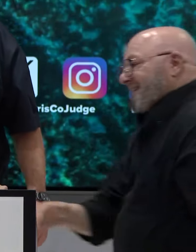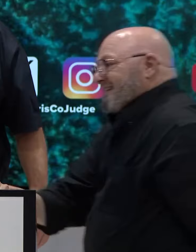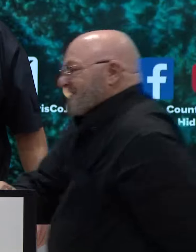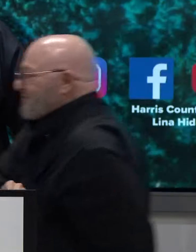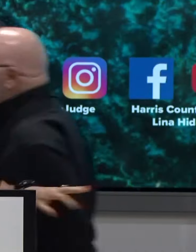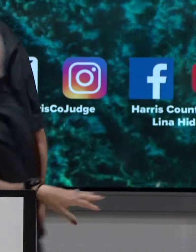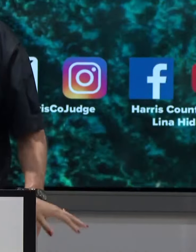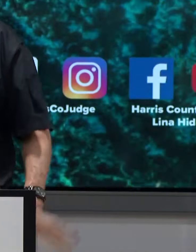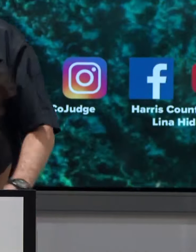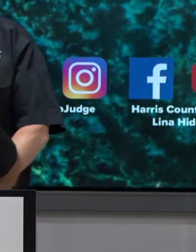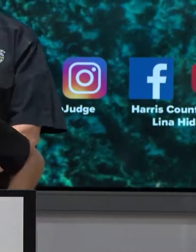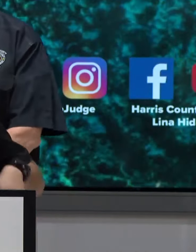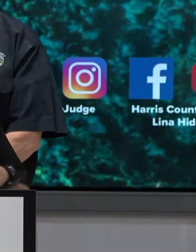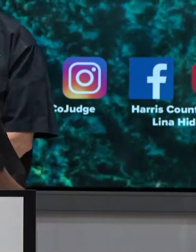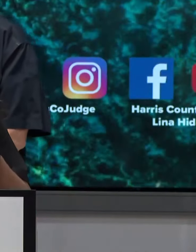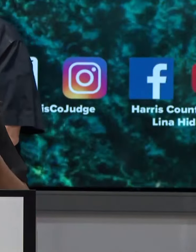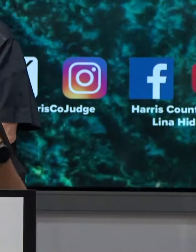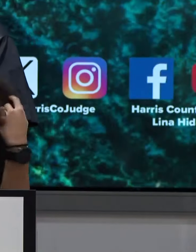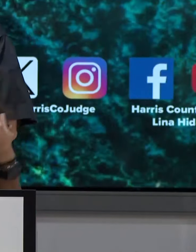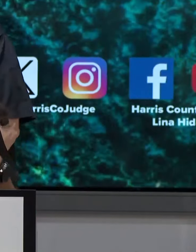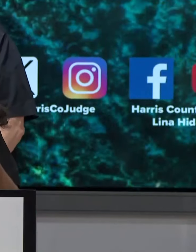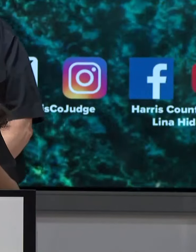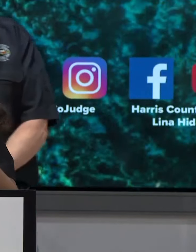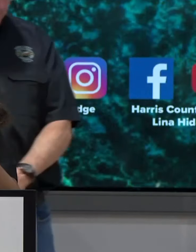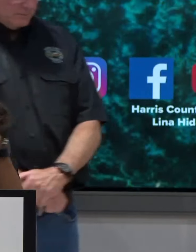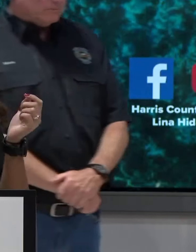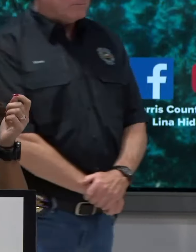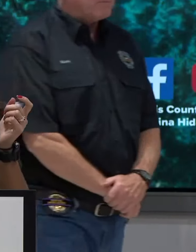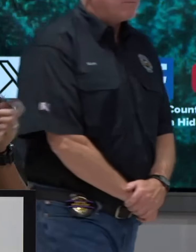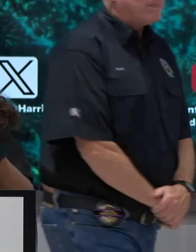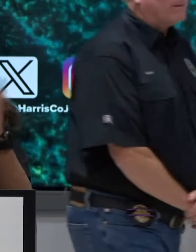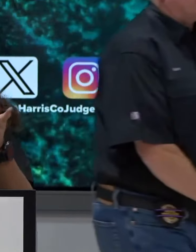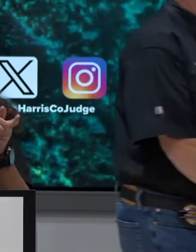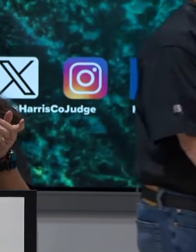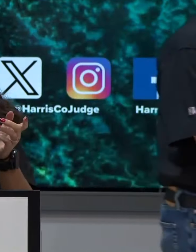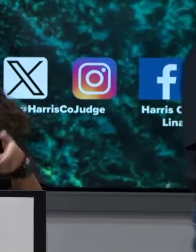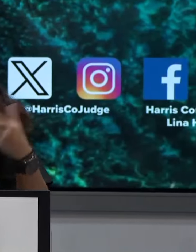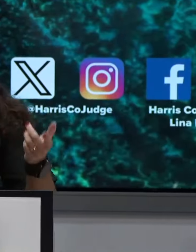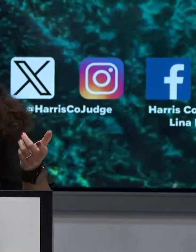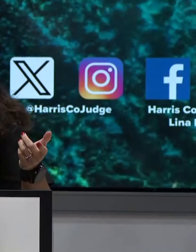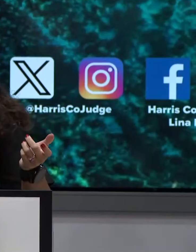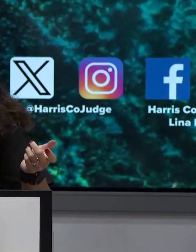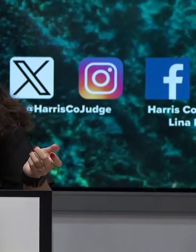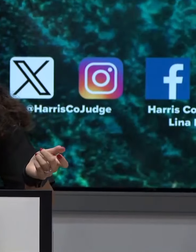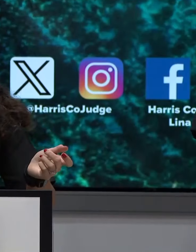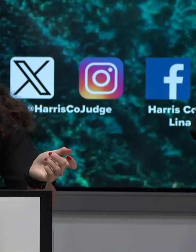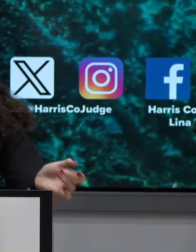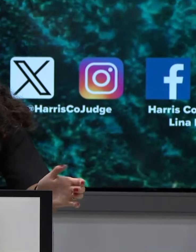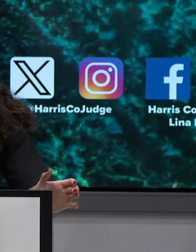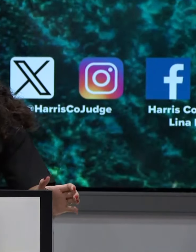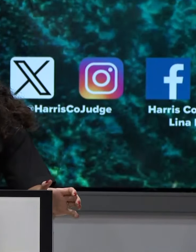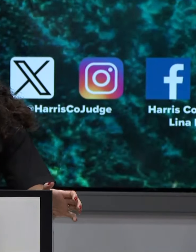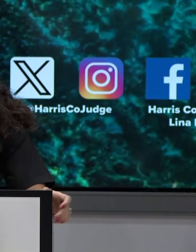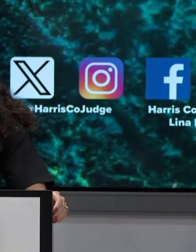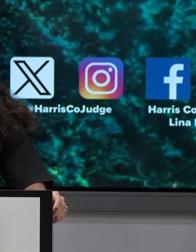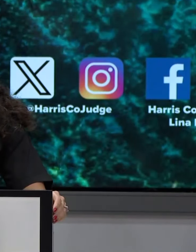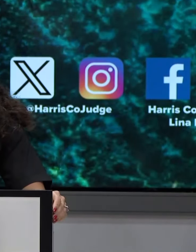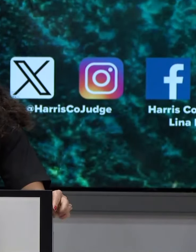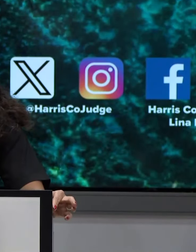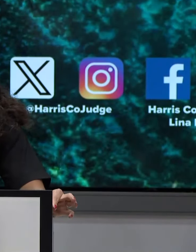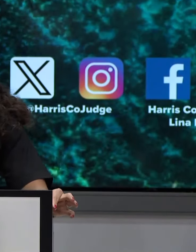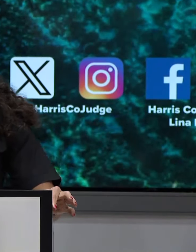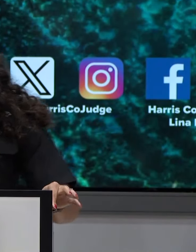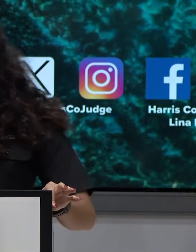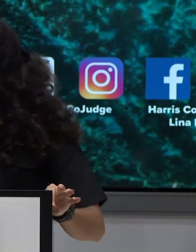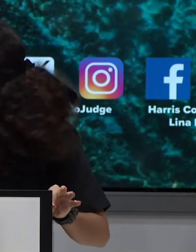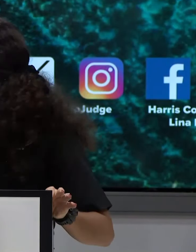Sorry. No, thank you. Thank you so much. Oop. All right, so questions that our office has received. What is CenterPoint doing to get